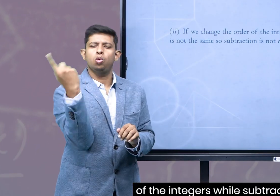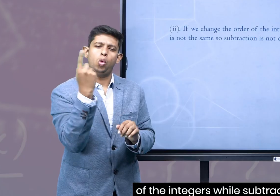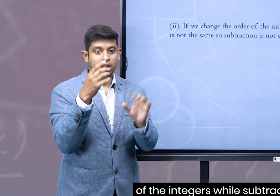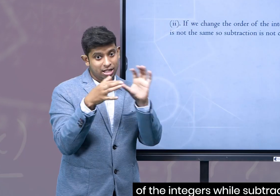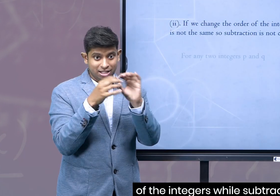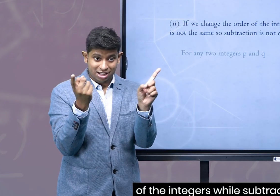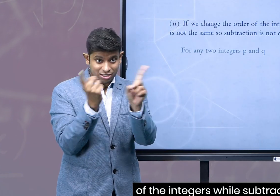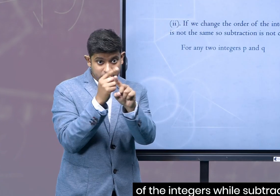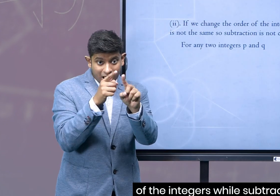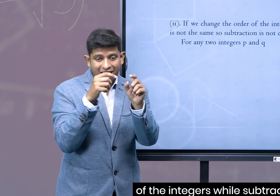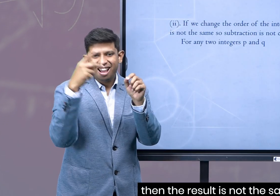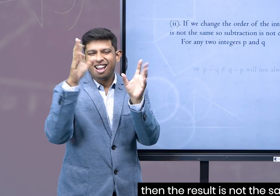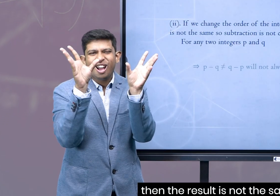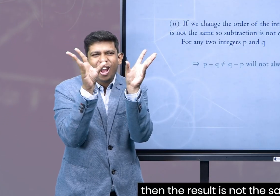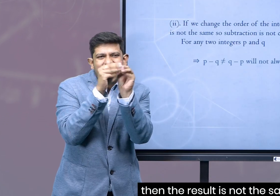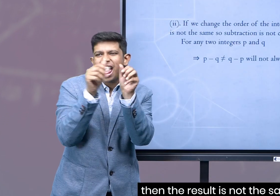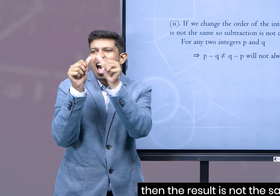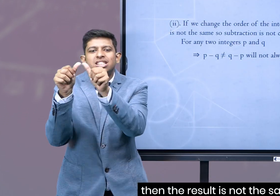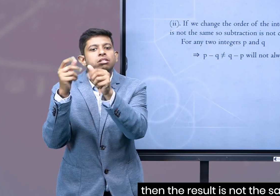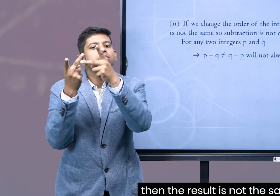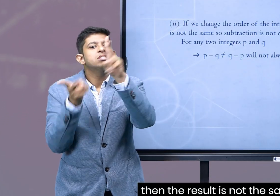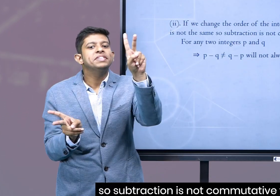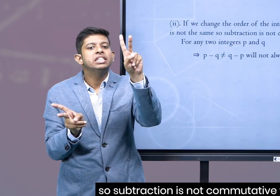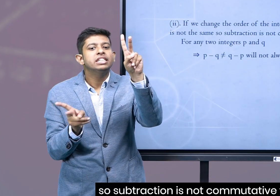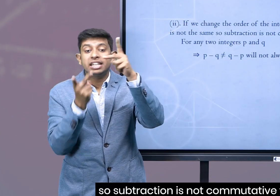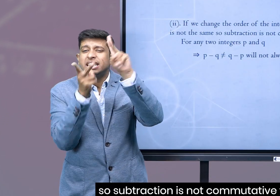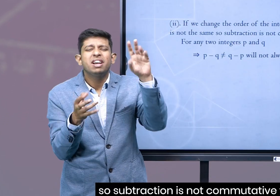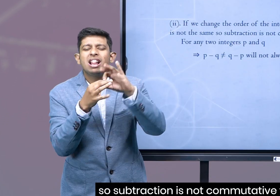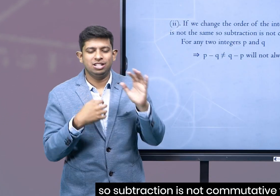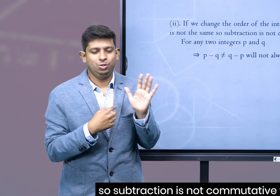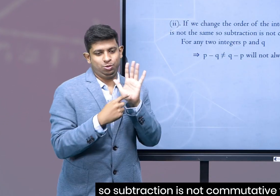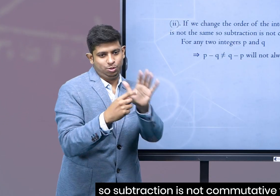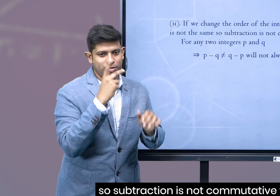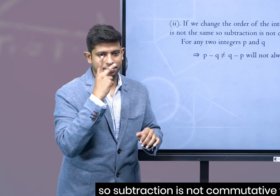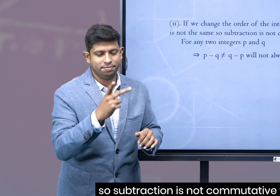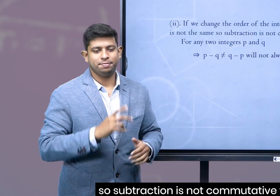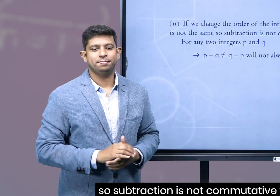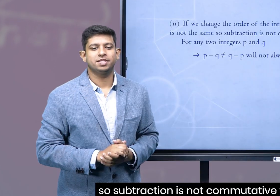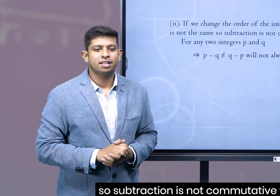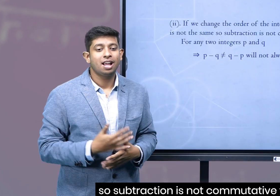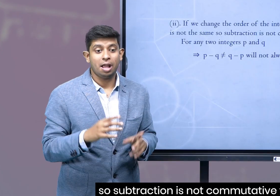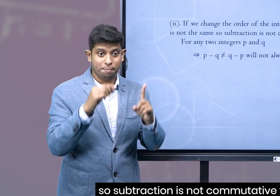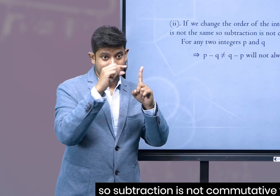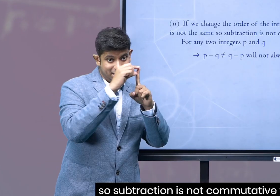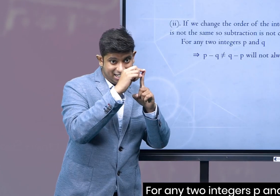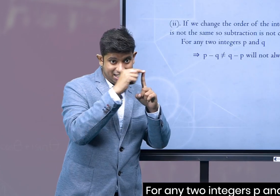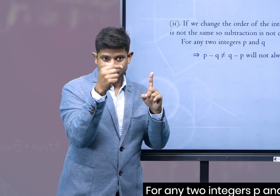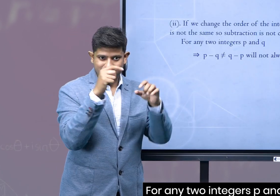while subtracting, then the result is not the same, so subtraction is not commutative for integers. For any